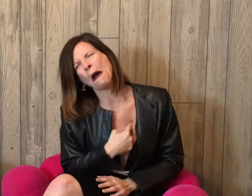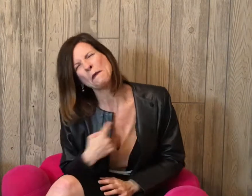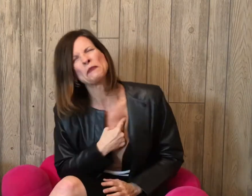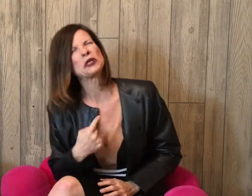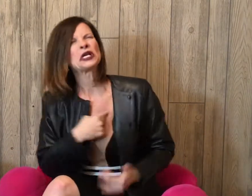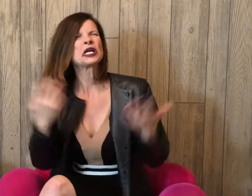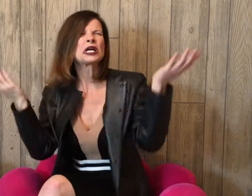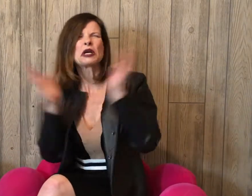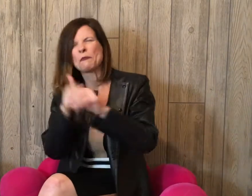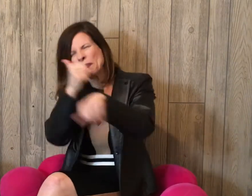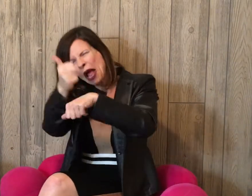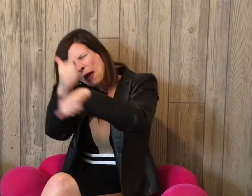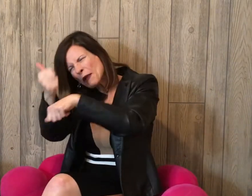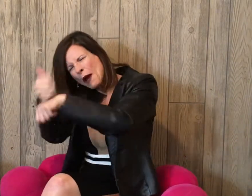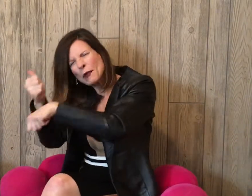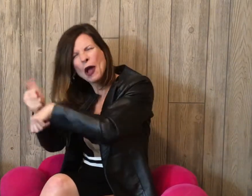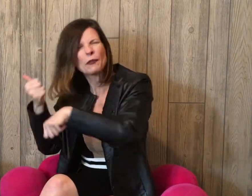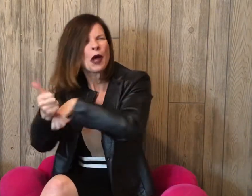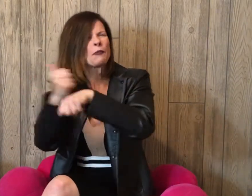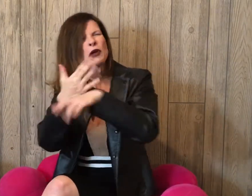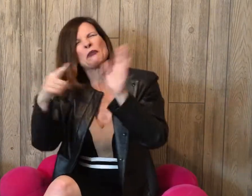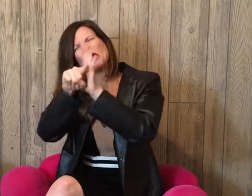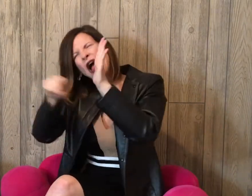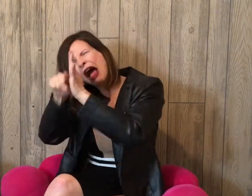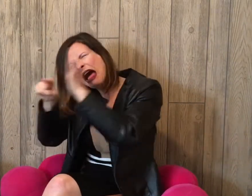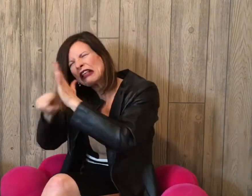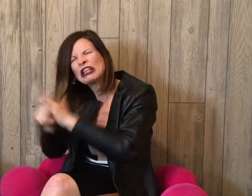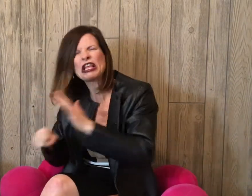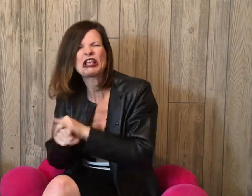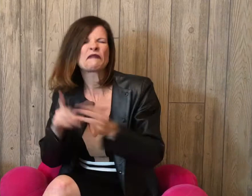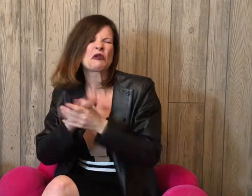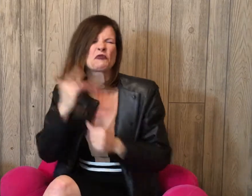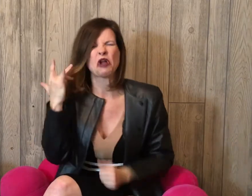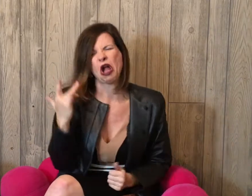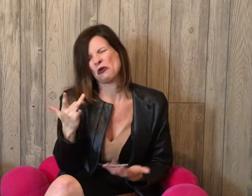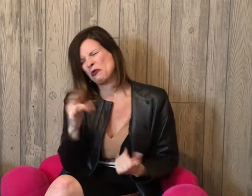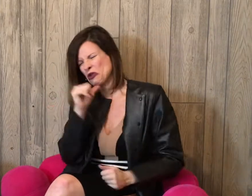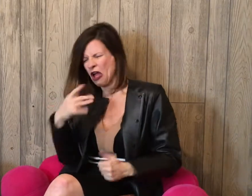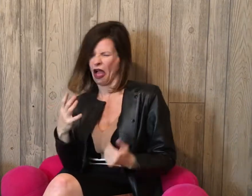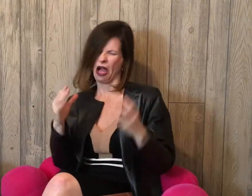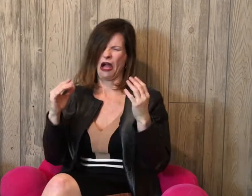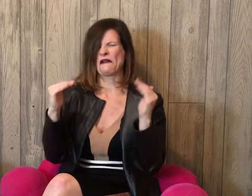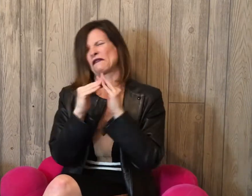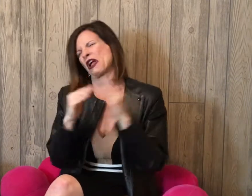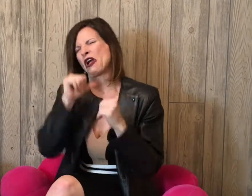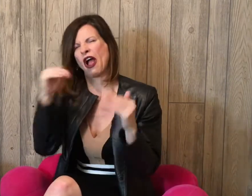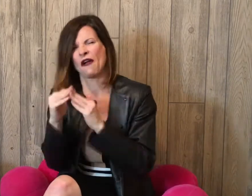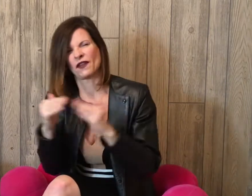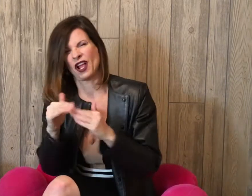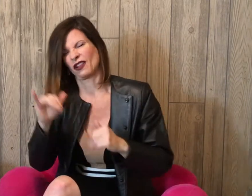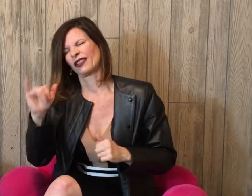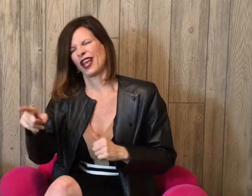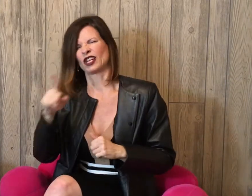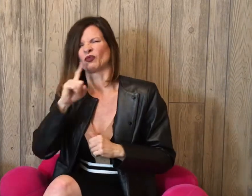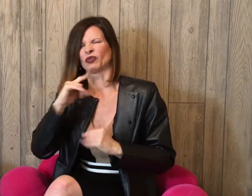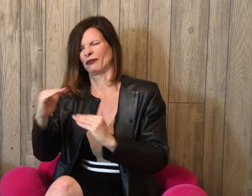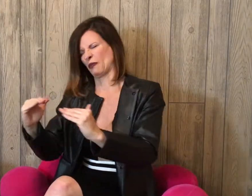healthy to complain every day that everything isn't fair, why me, and just blame the world for everything negative in your life.